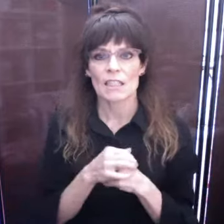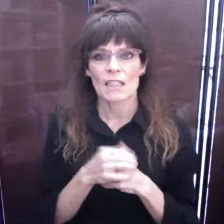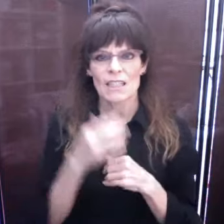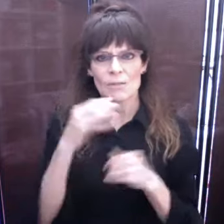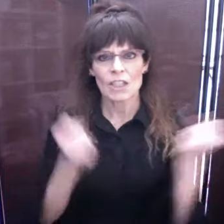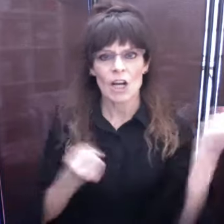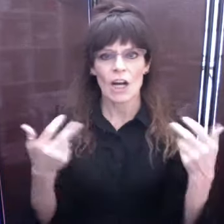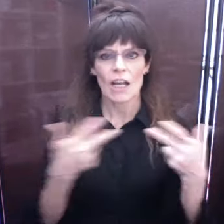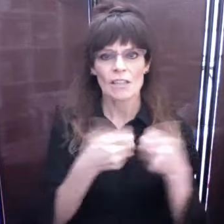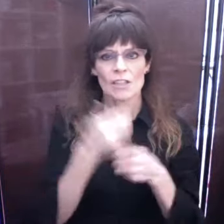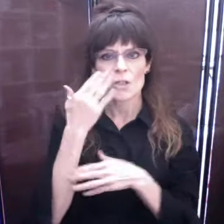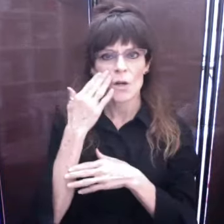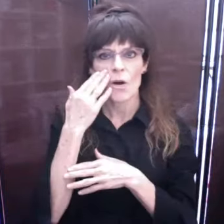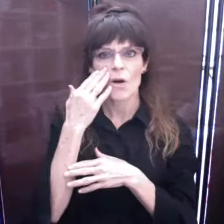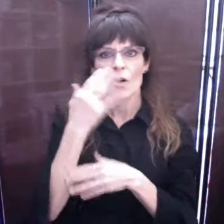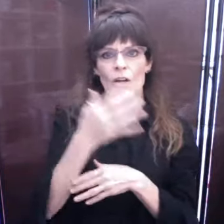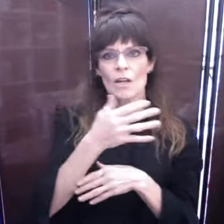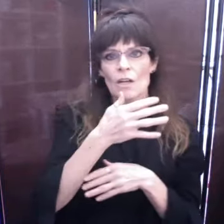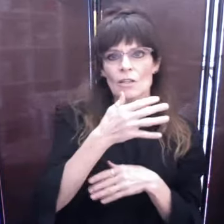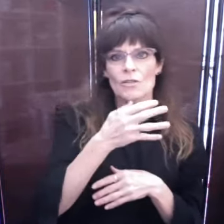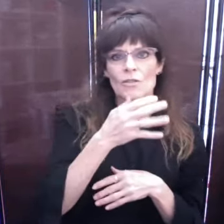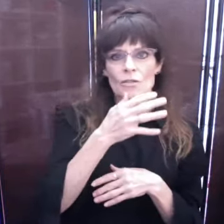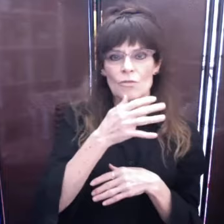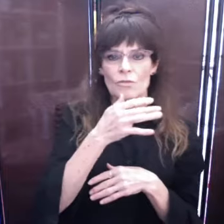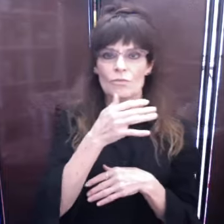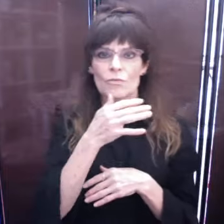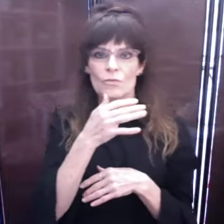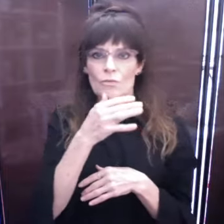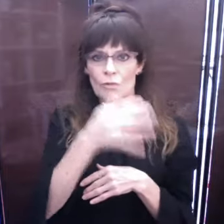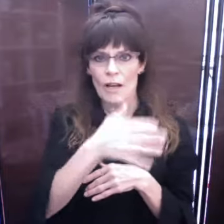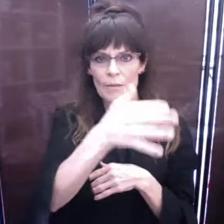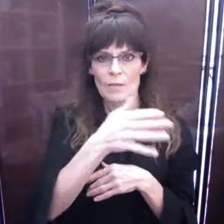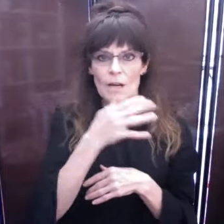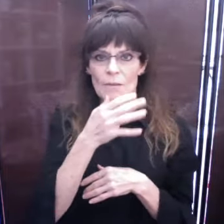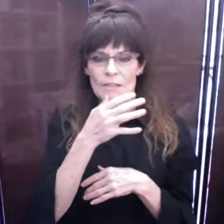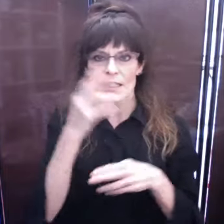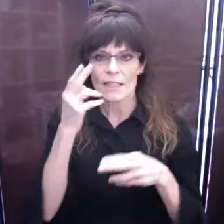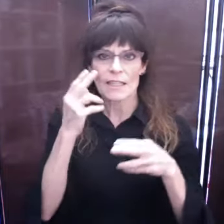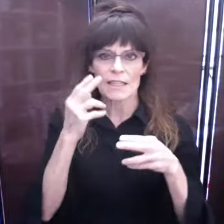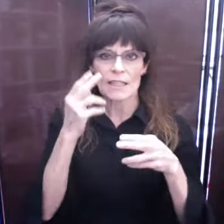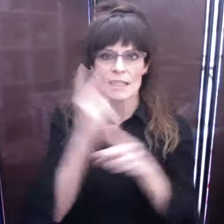you that warning, hey, keep your arm in a moving vehicle. Yeah, I found that one out the hard way.